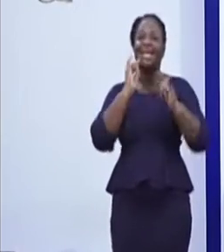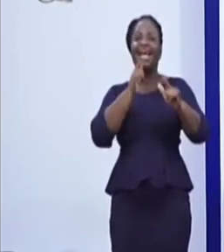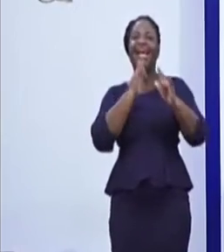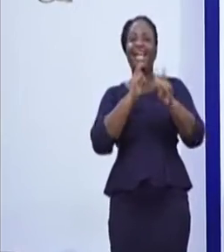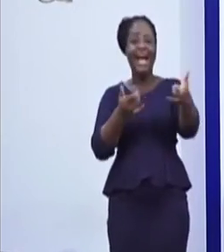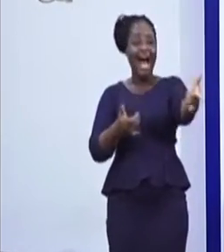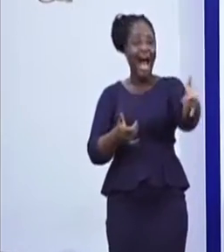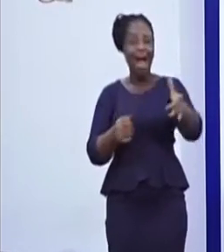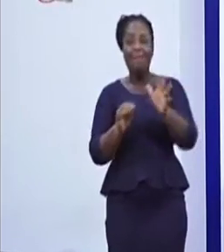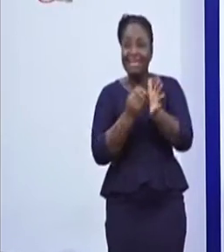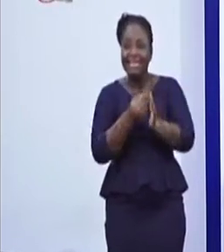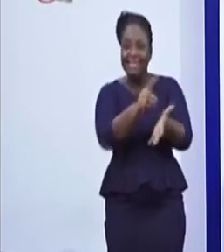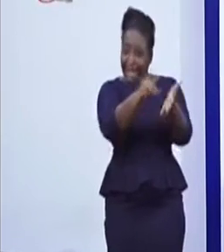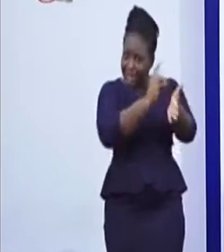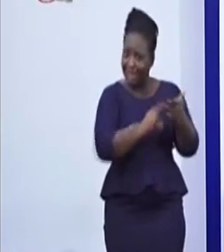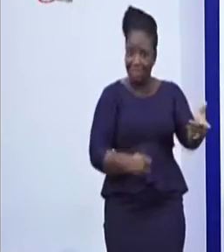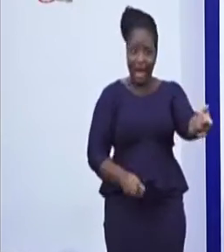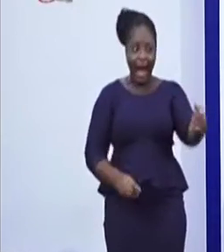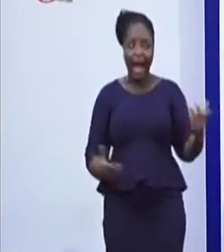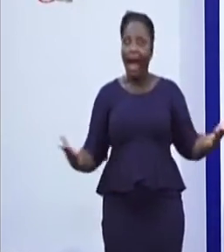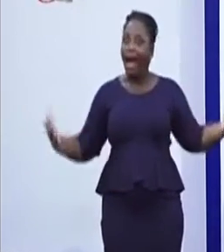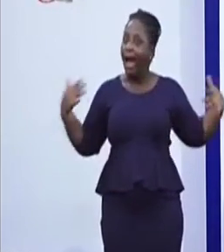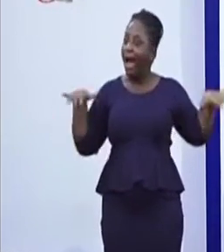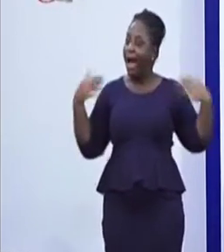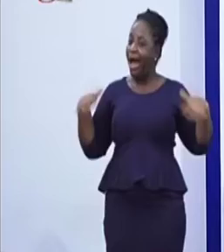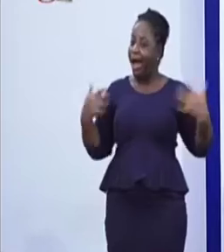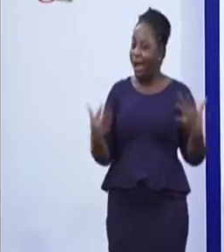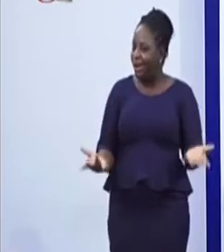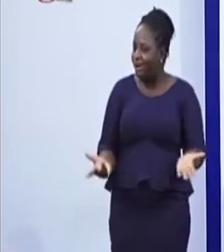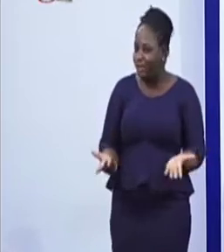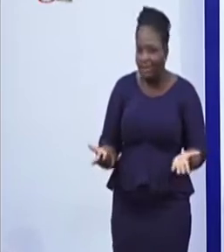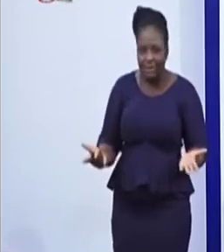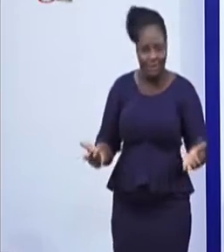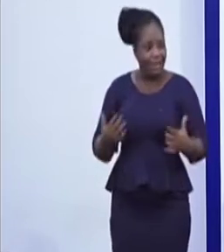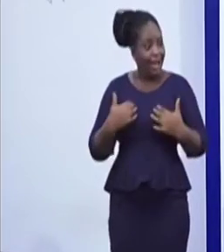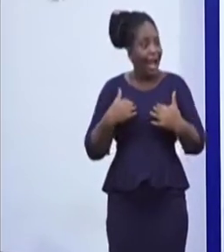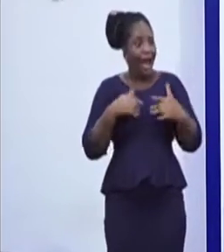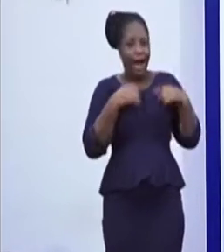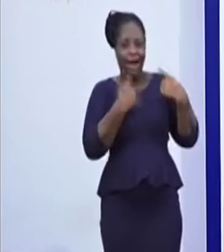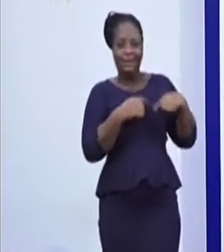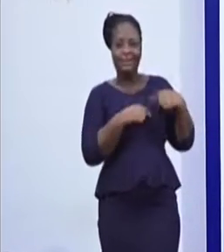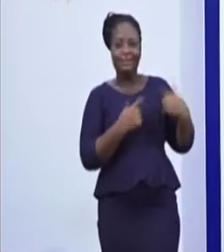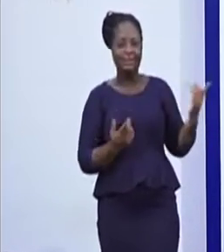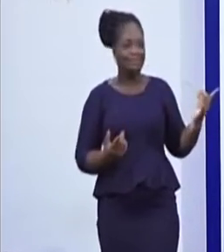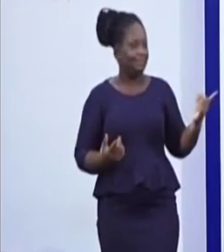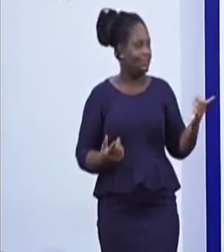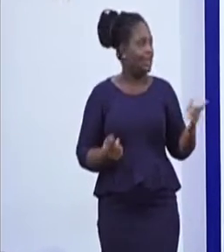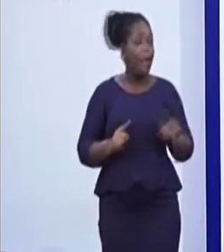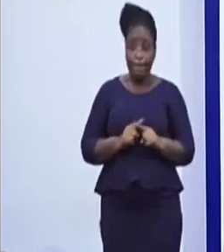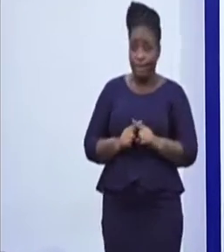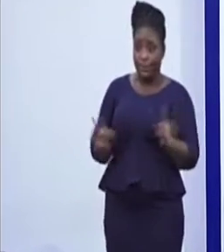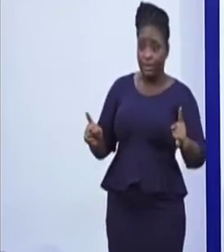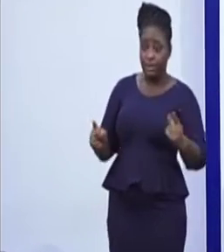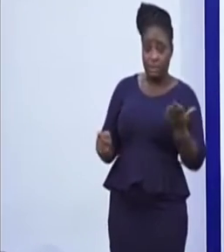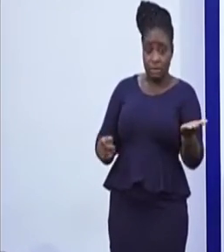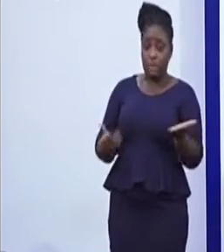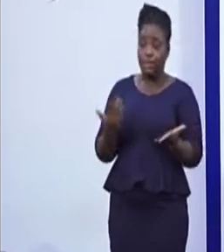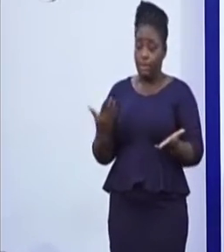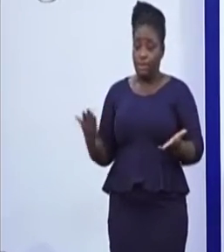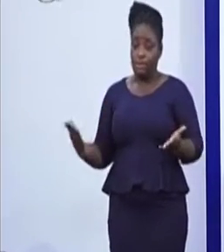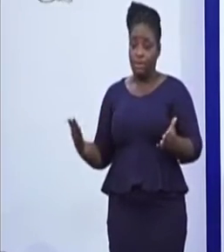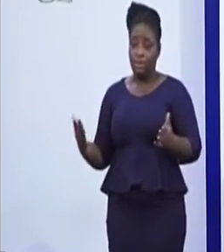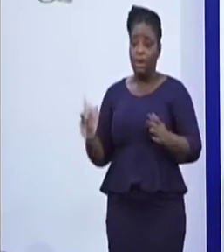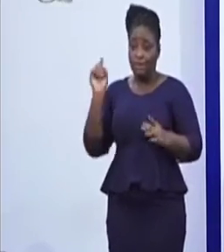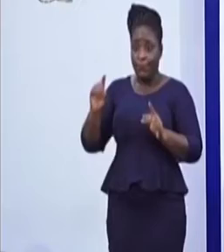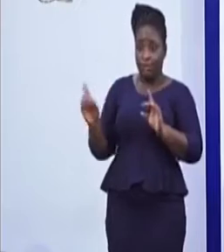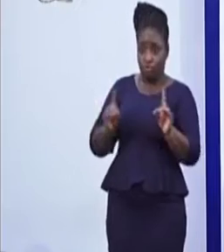That's a stigma. Hey, my Director General says that is stigma. I'm in trouble. Okay. But so these are some of the do's and